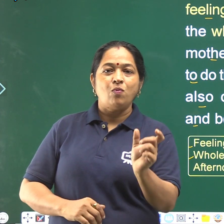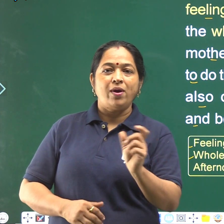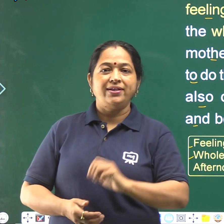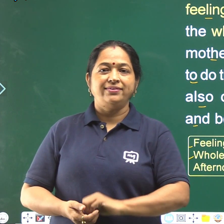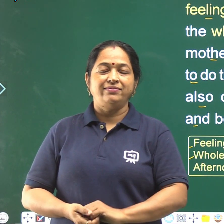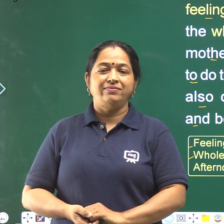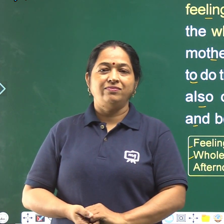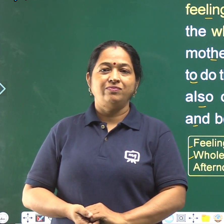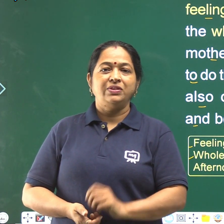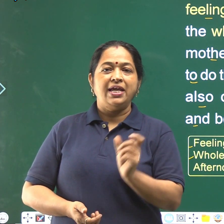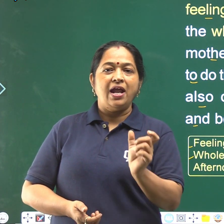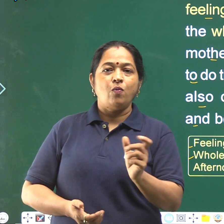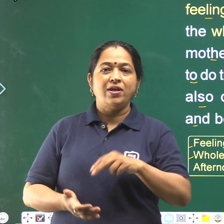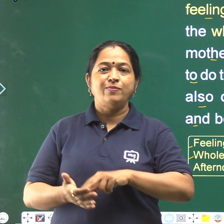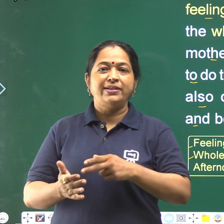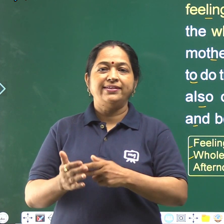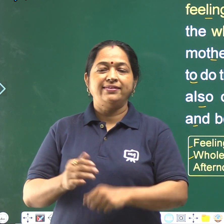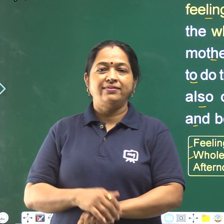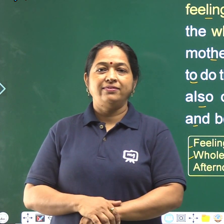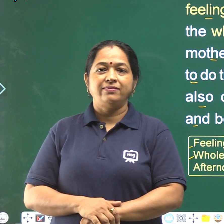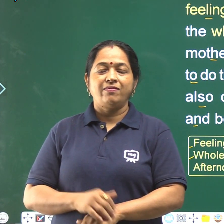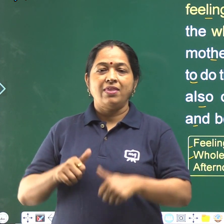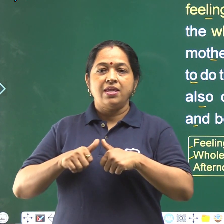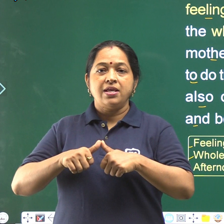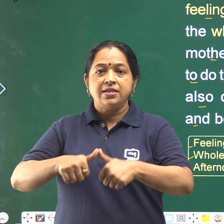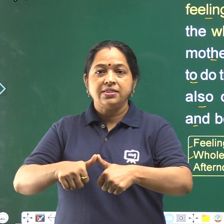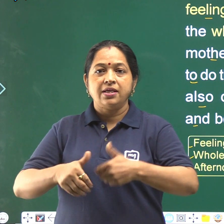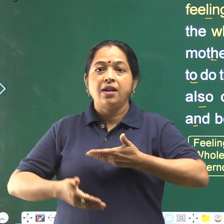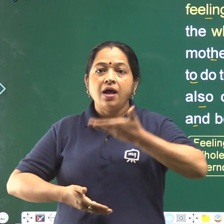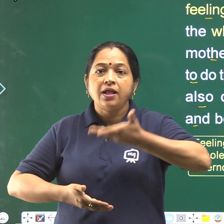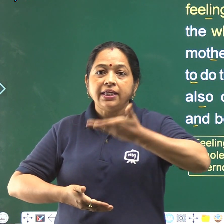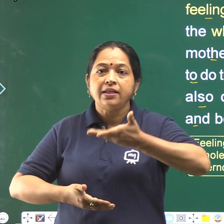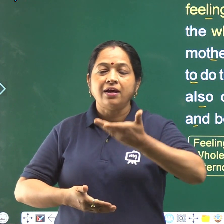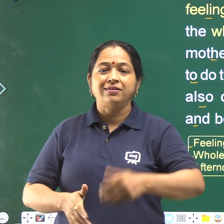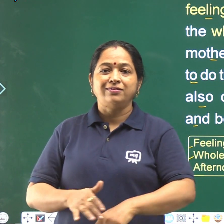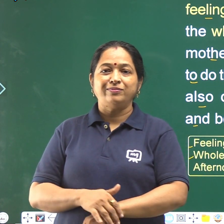Advice. Advice means salah dena.